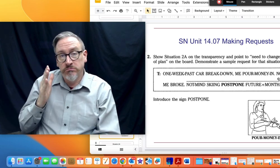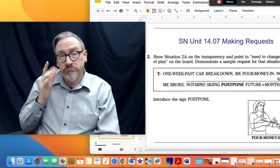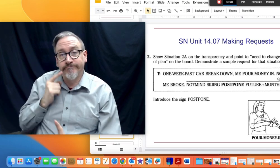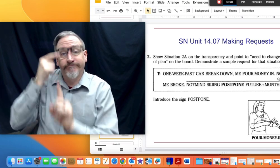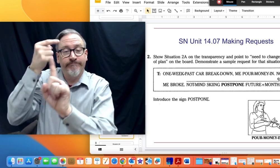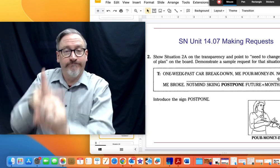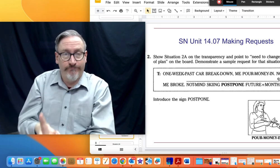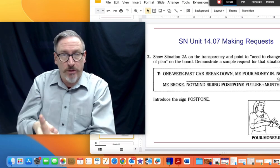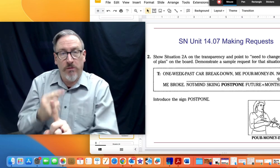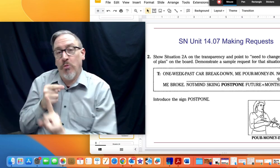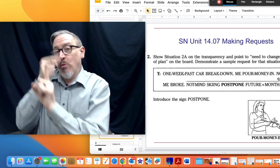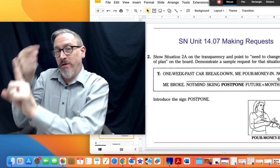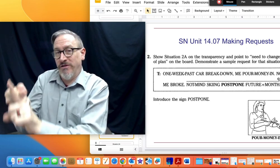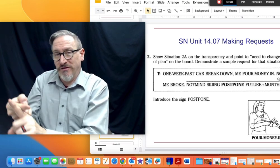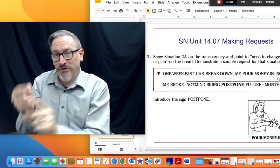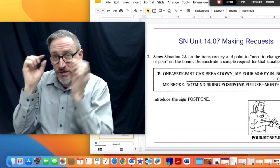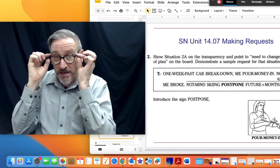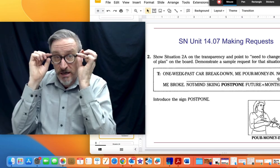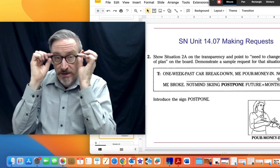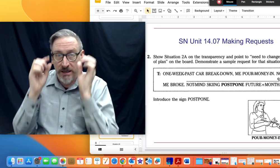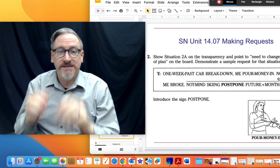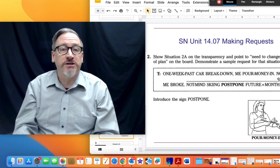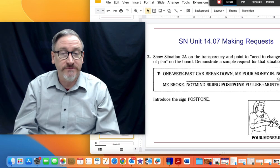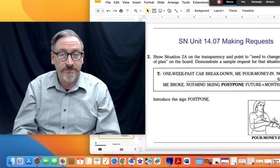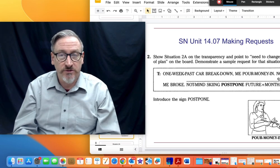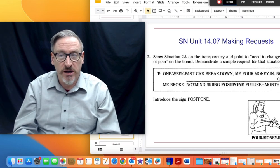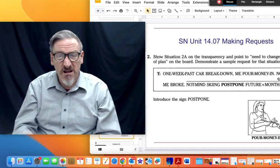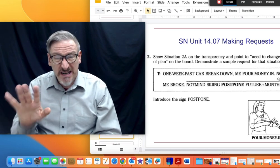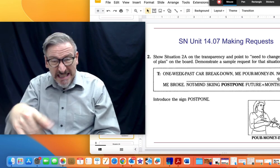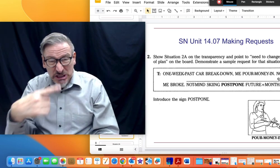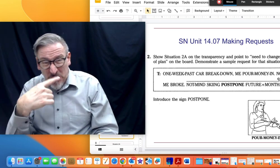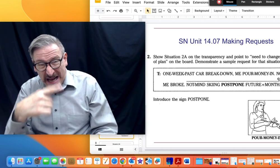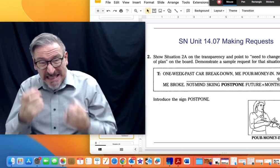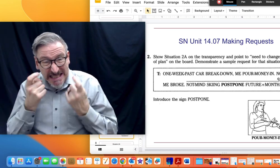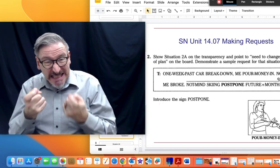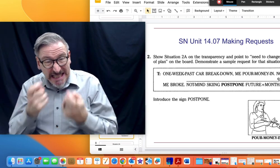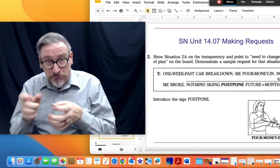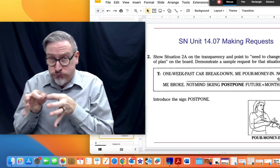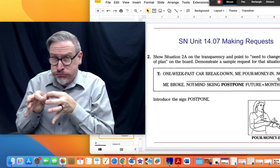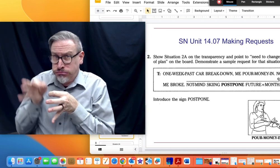to one month in the future. I say not my glasses.